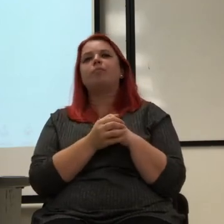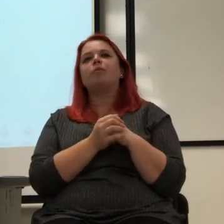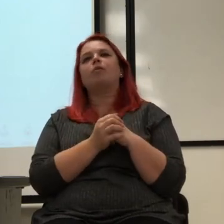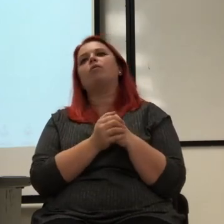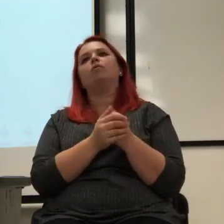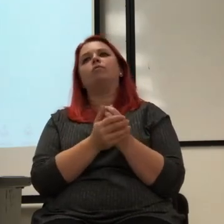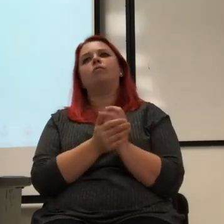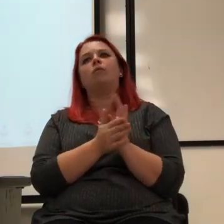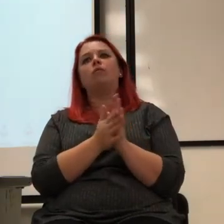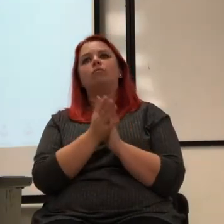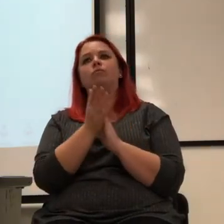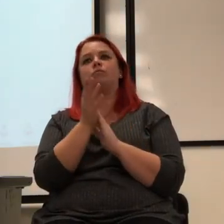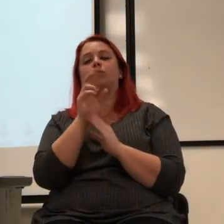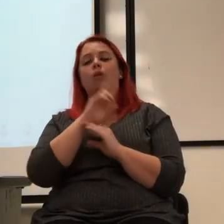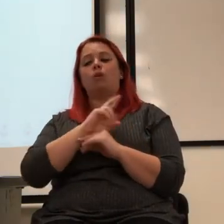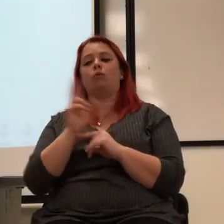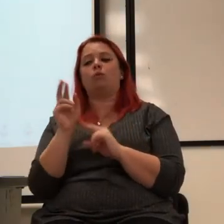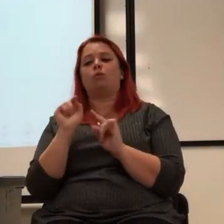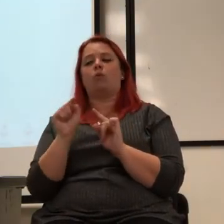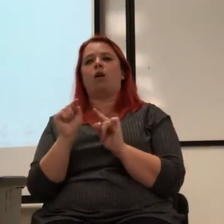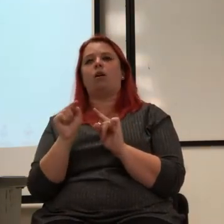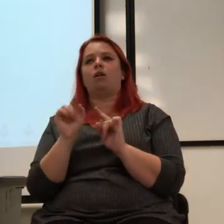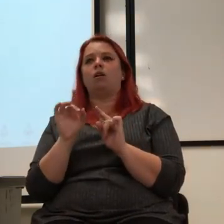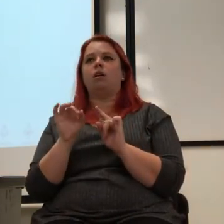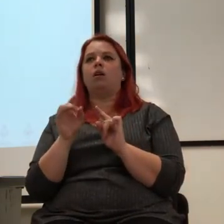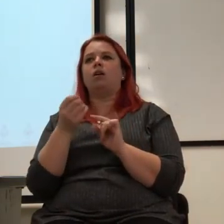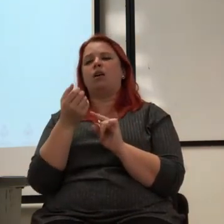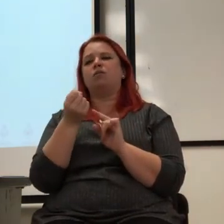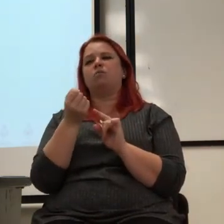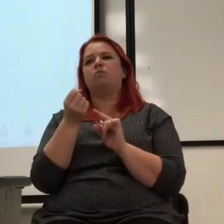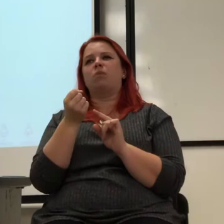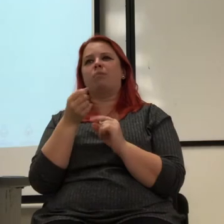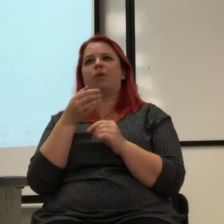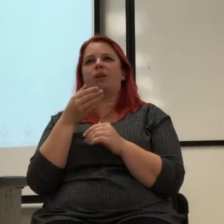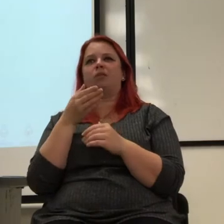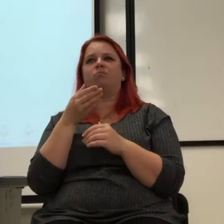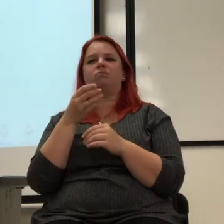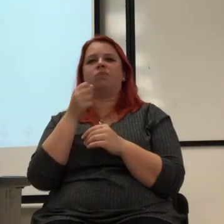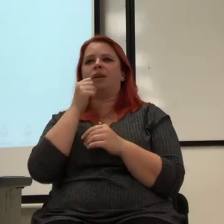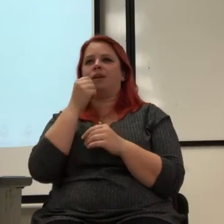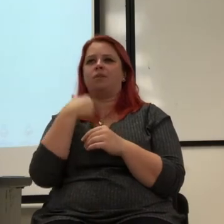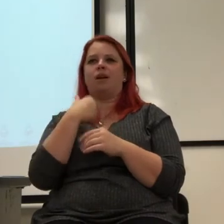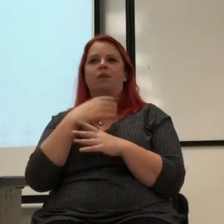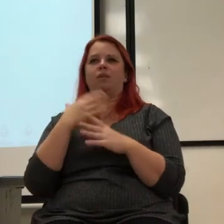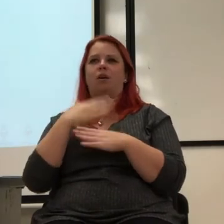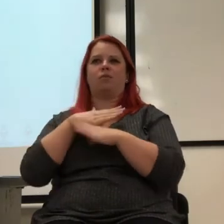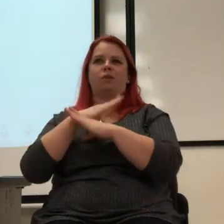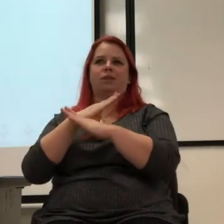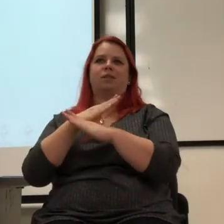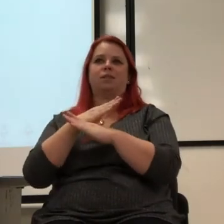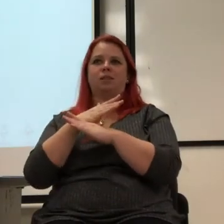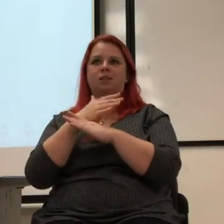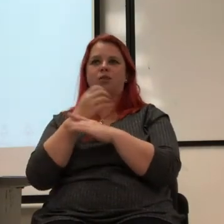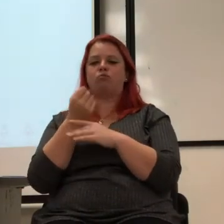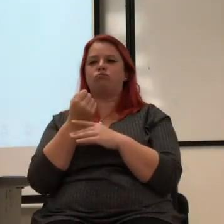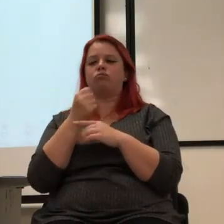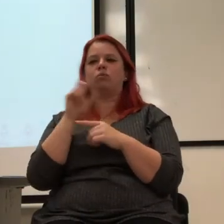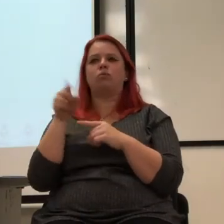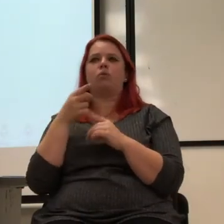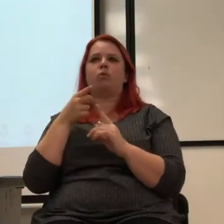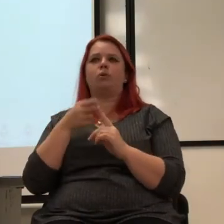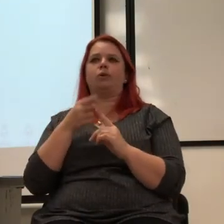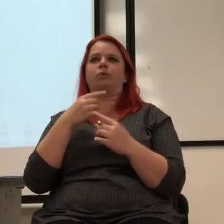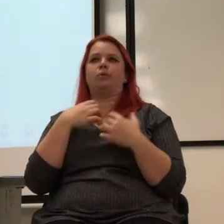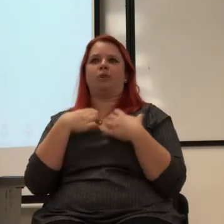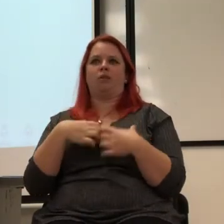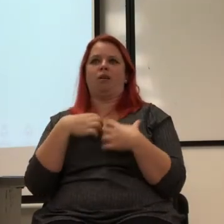120 millimeters of mercury. You know, the right ventricle is pumping against much less resistance. It's only pumping blood to the lungs. And